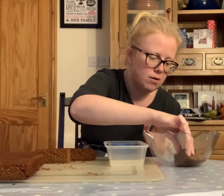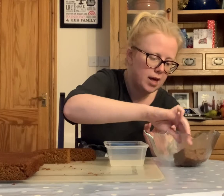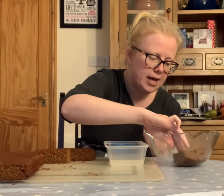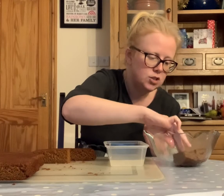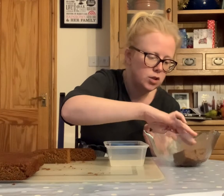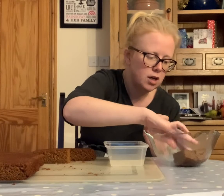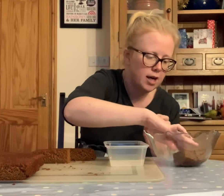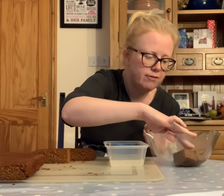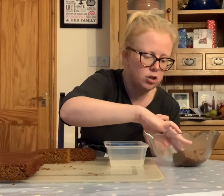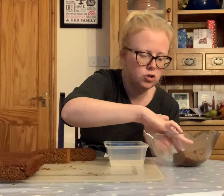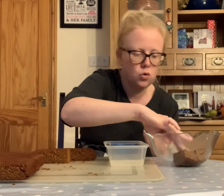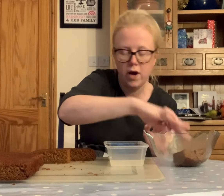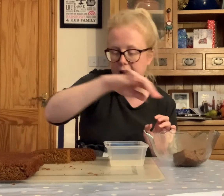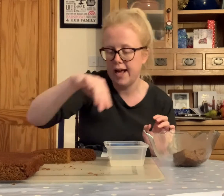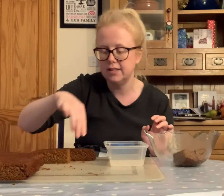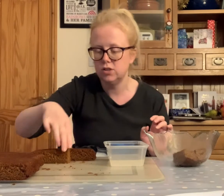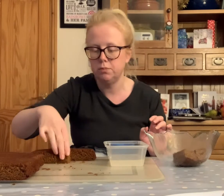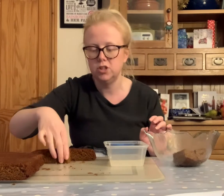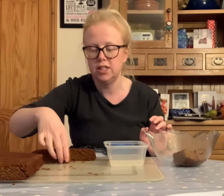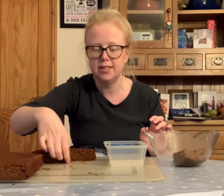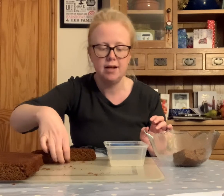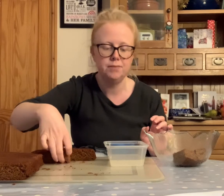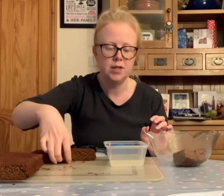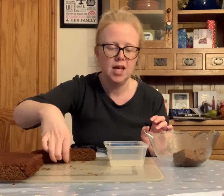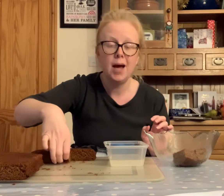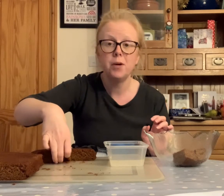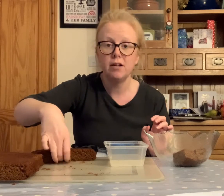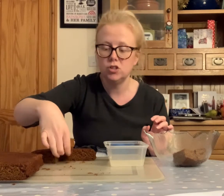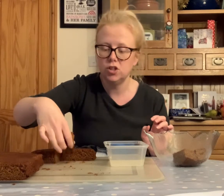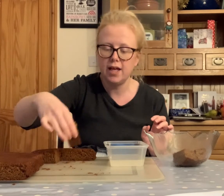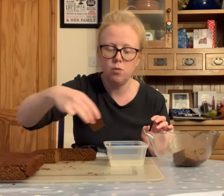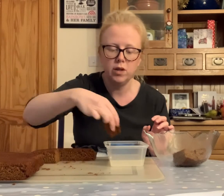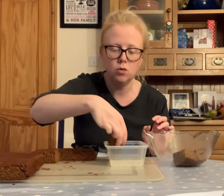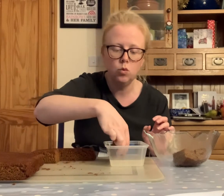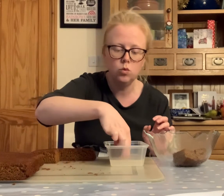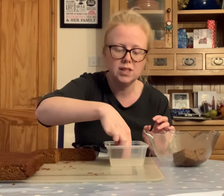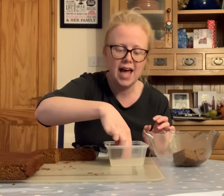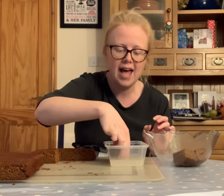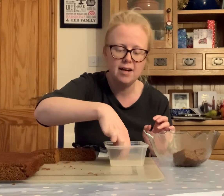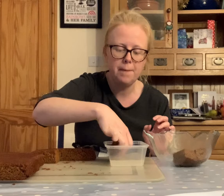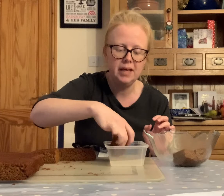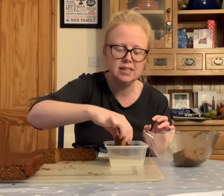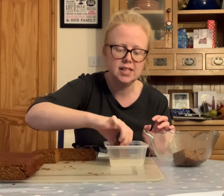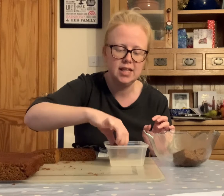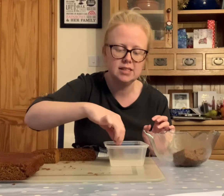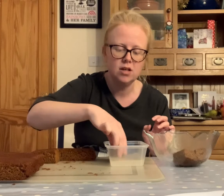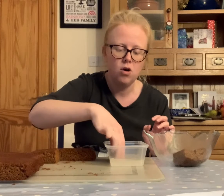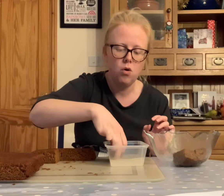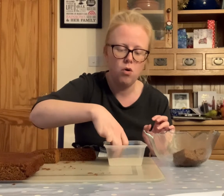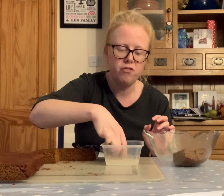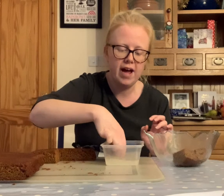Okay, so you can kind of use your hands to push it down. And we're going to do that with all 10 pieces of